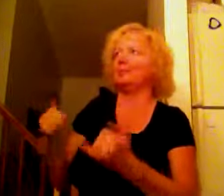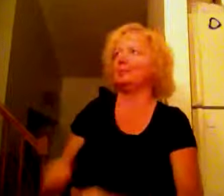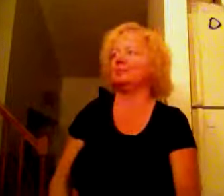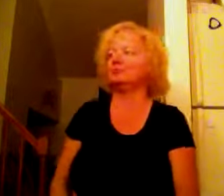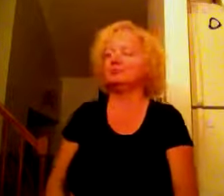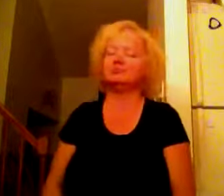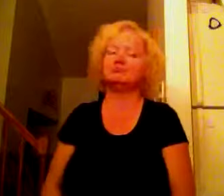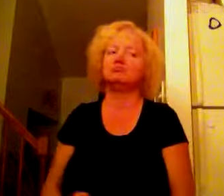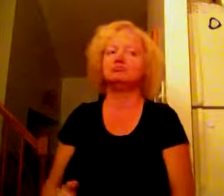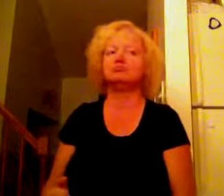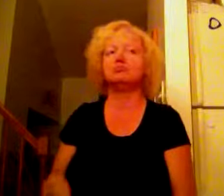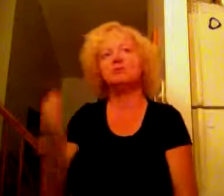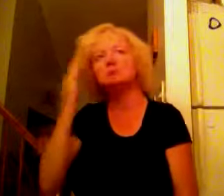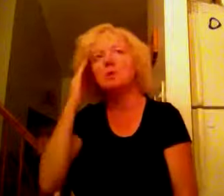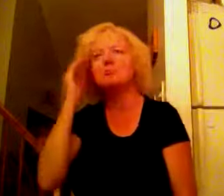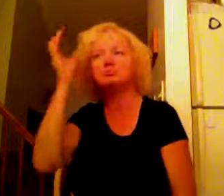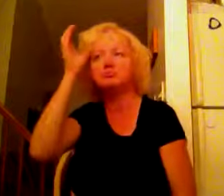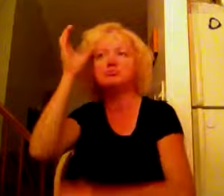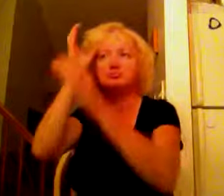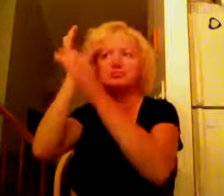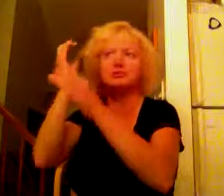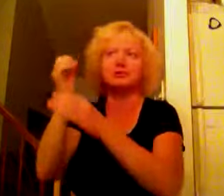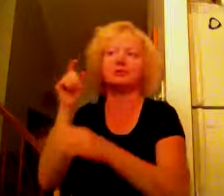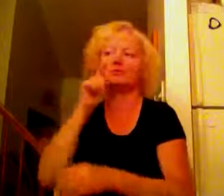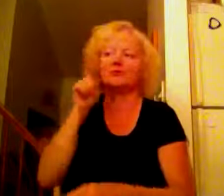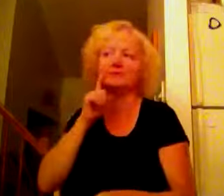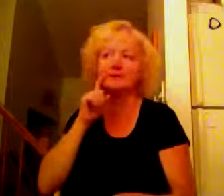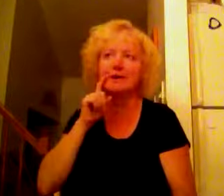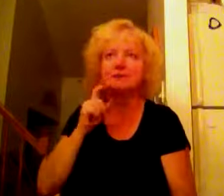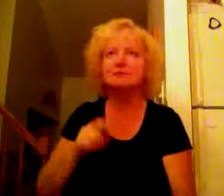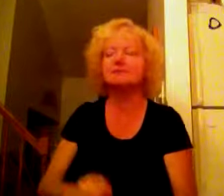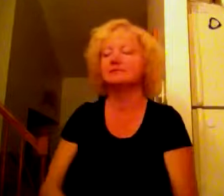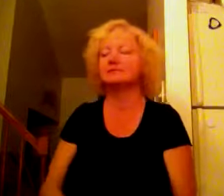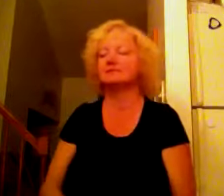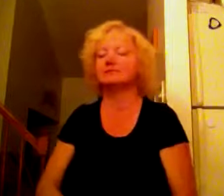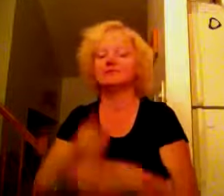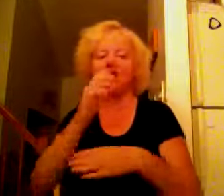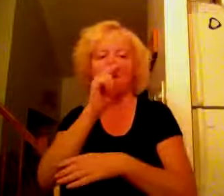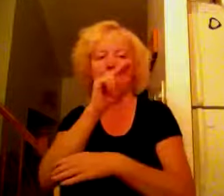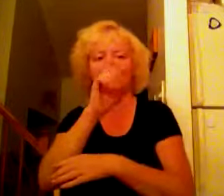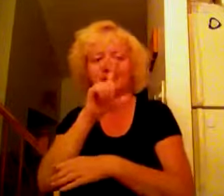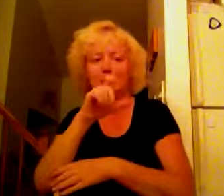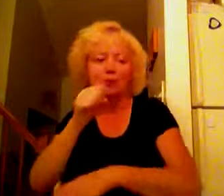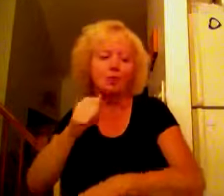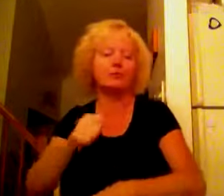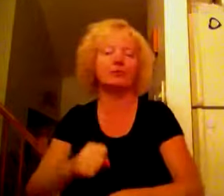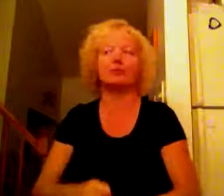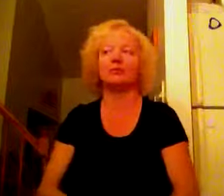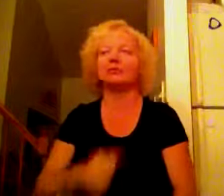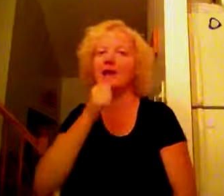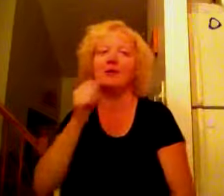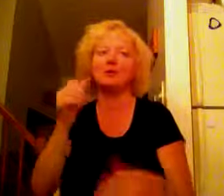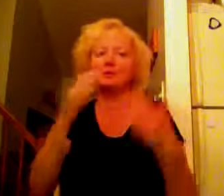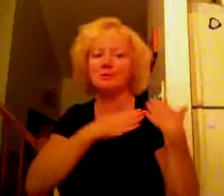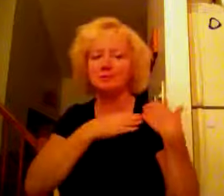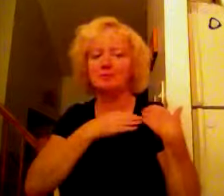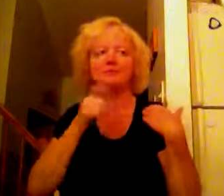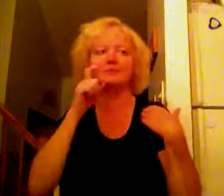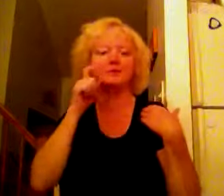known. It's either through having sex, intercourse, sharing needles, through irresponsible sexual behavior, blood transfusions,